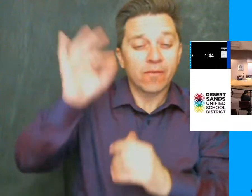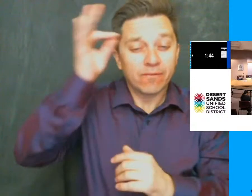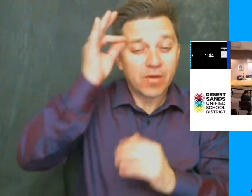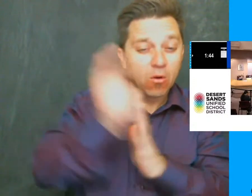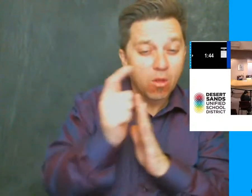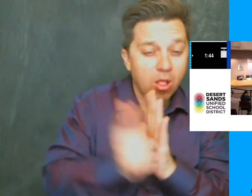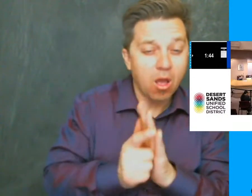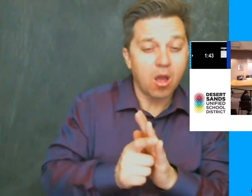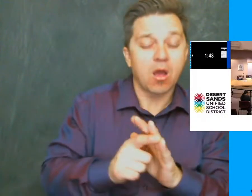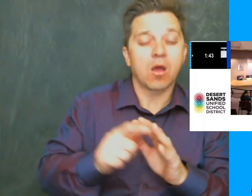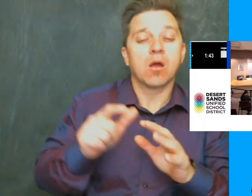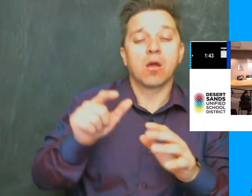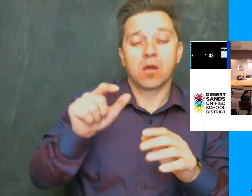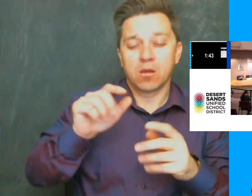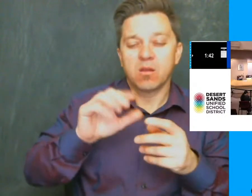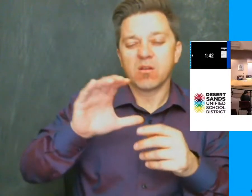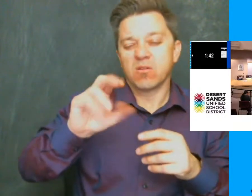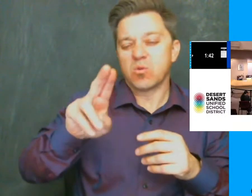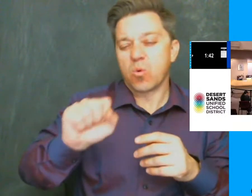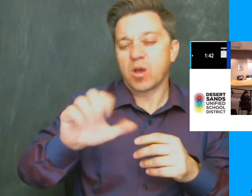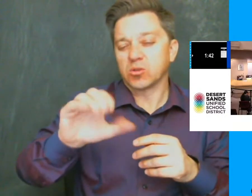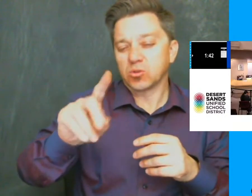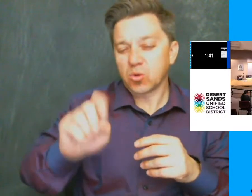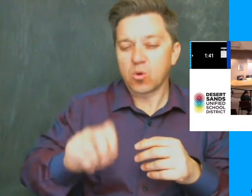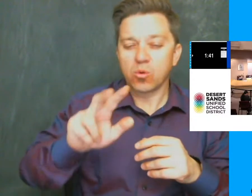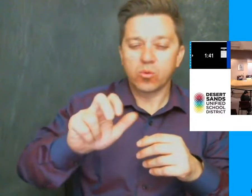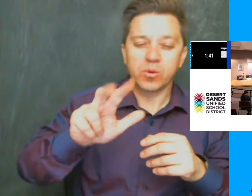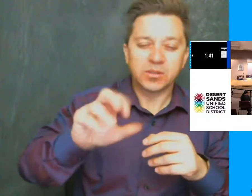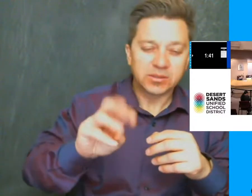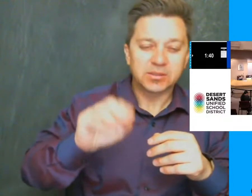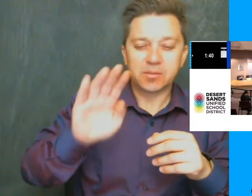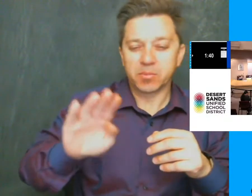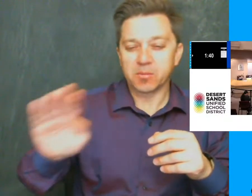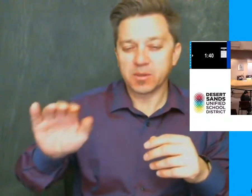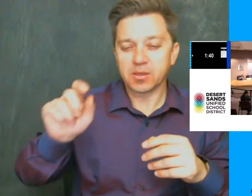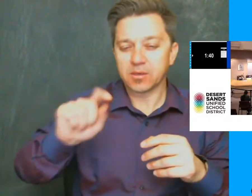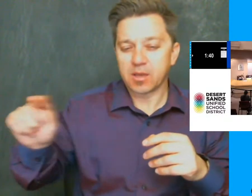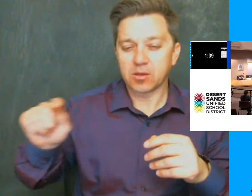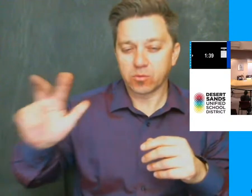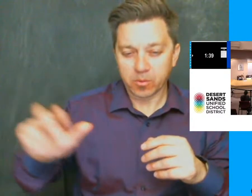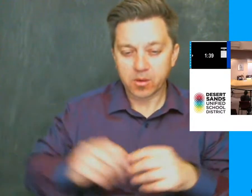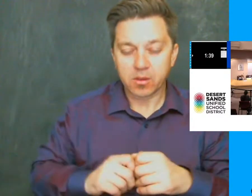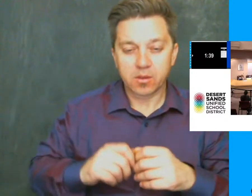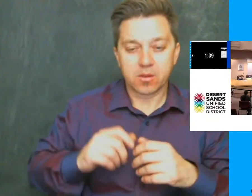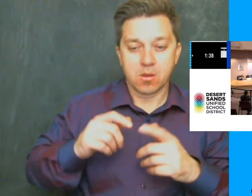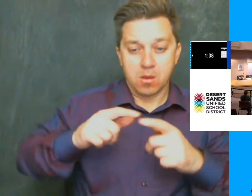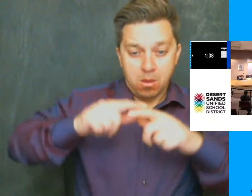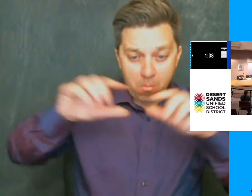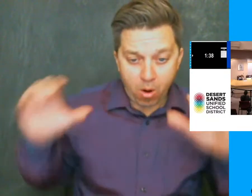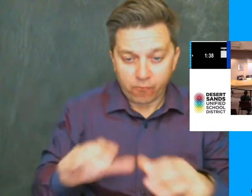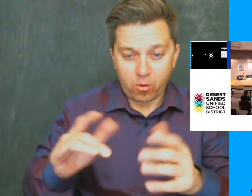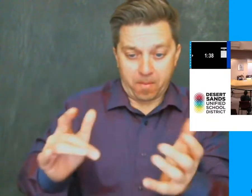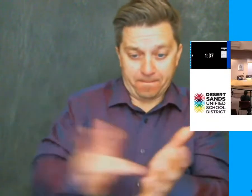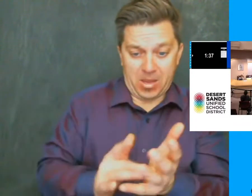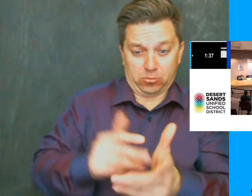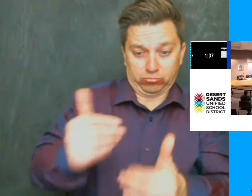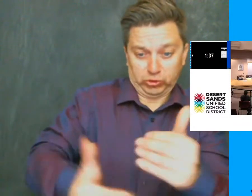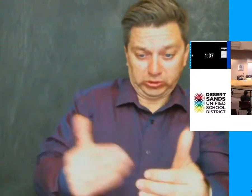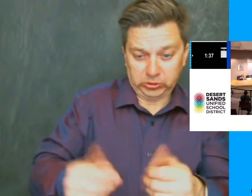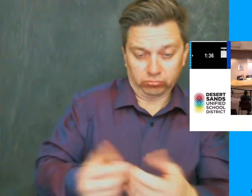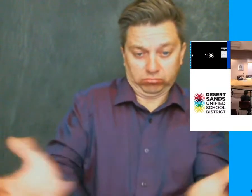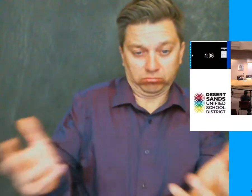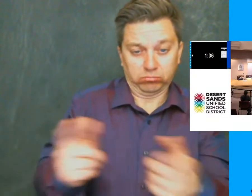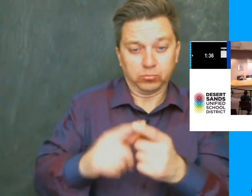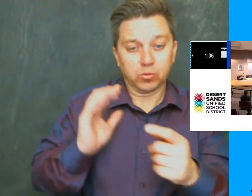U.S. Code 360 BBB-3. Performing medical procedures or administering medical products to our